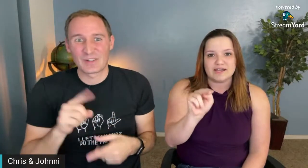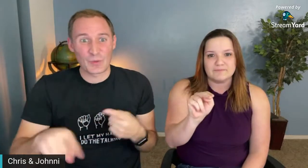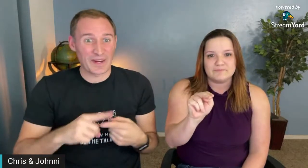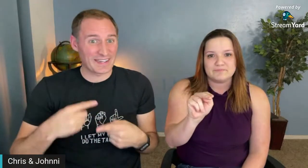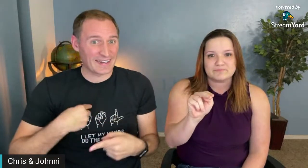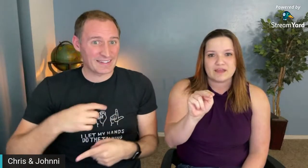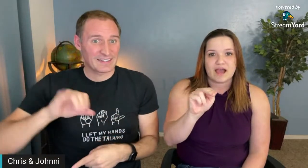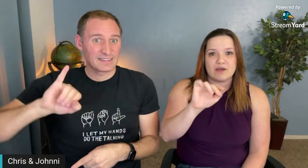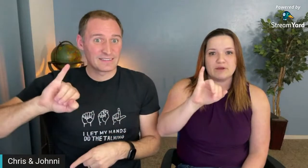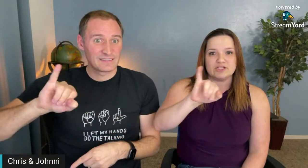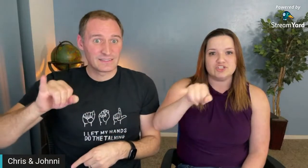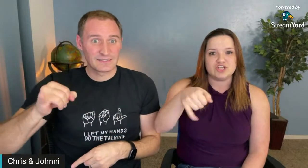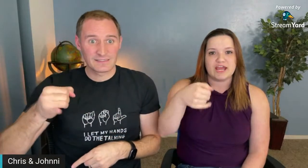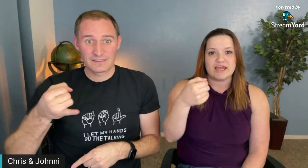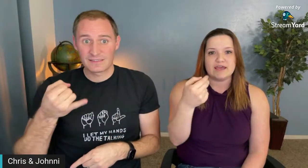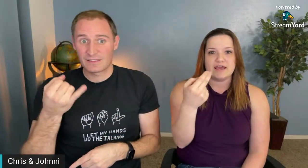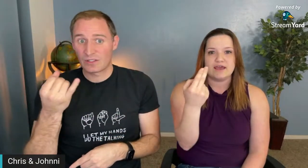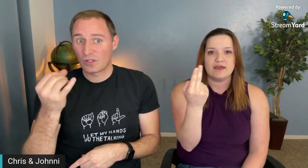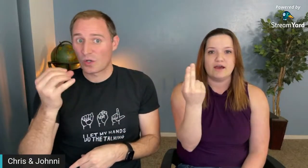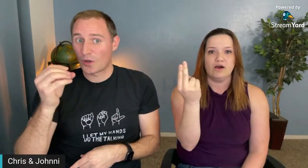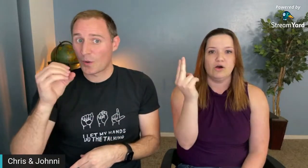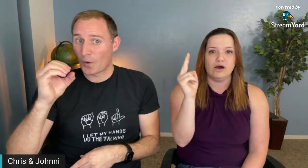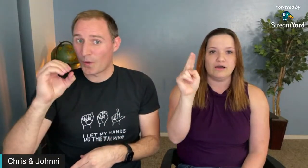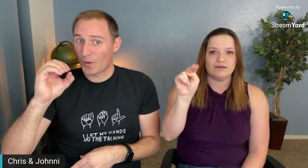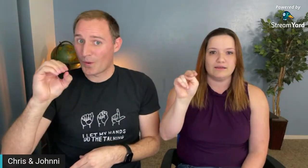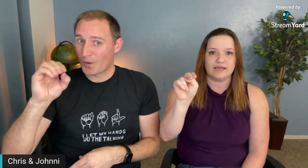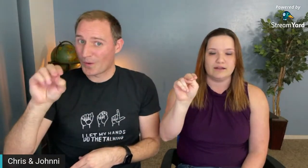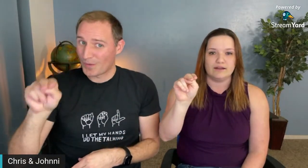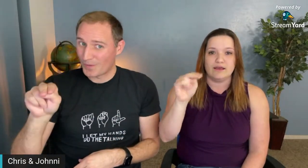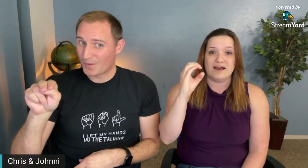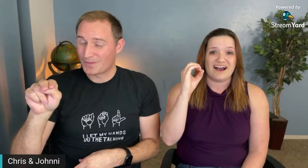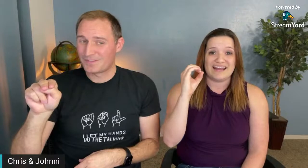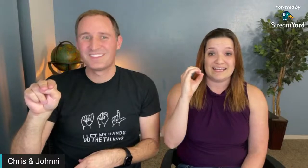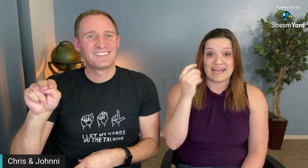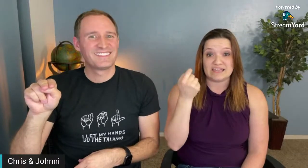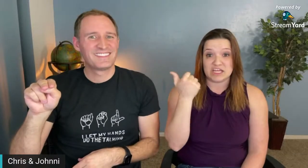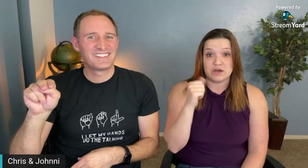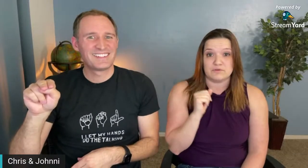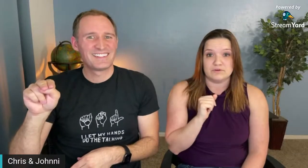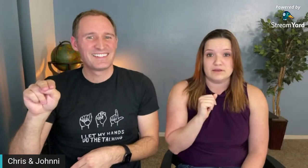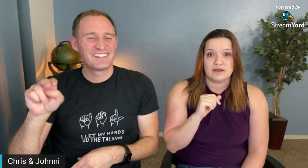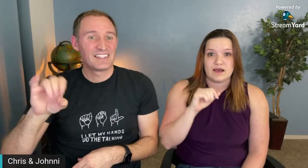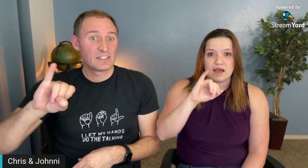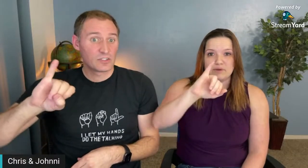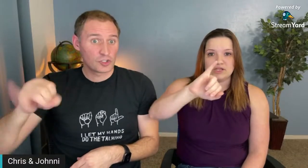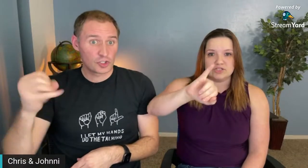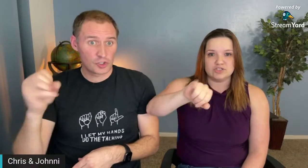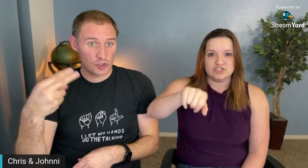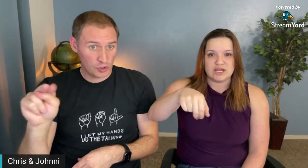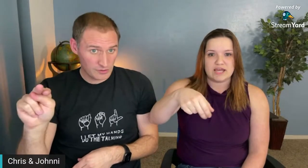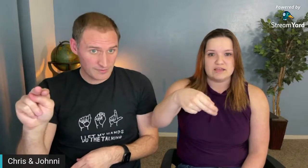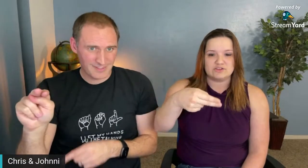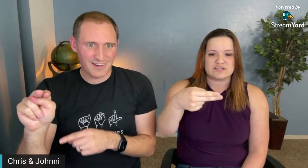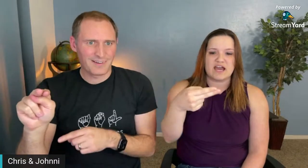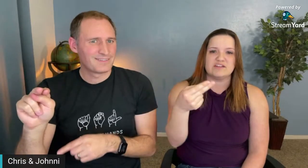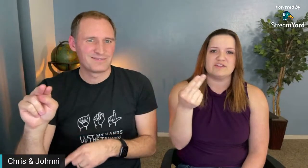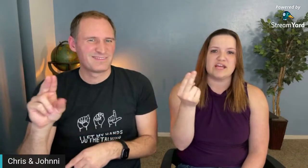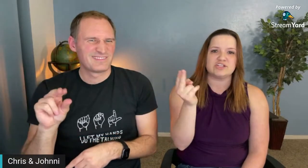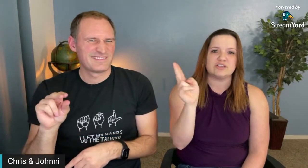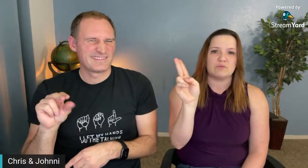John, I went J in. I negated the O. I went J. There's kind of an H that